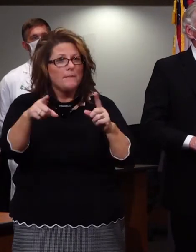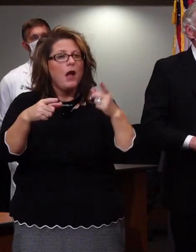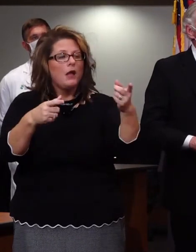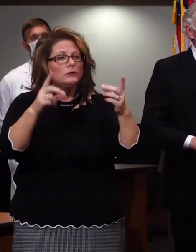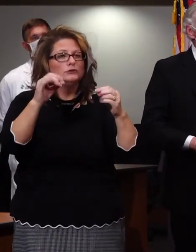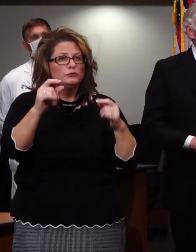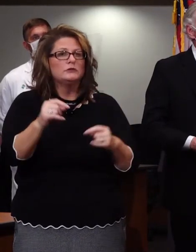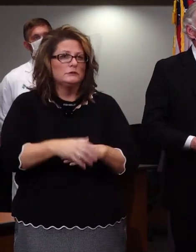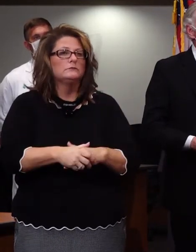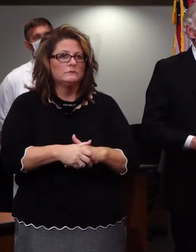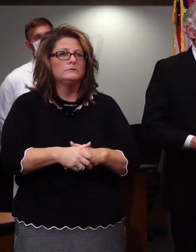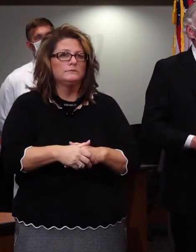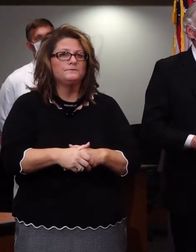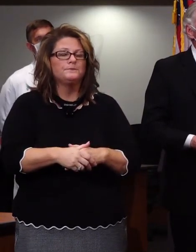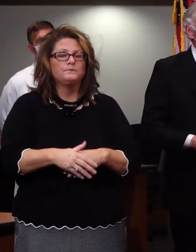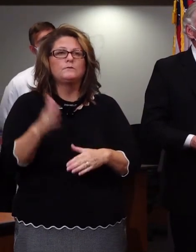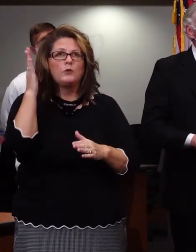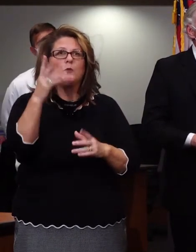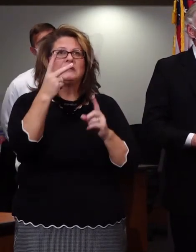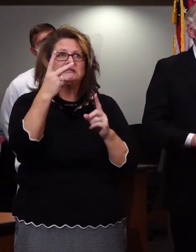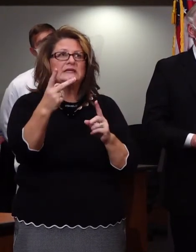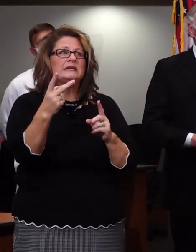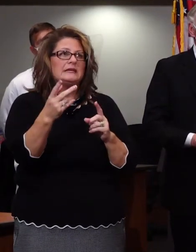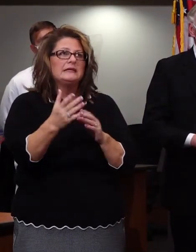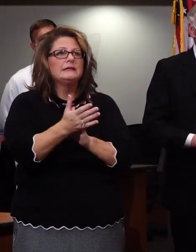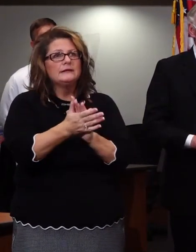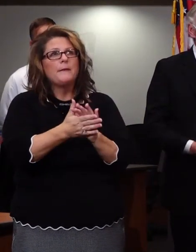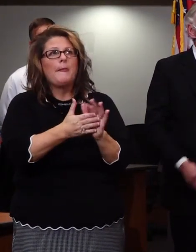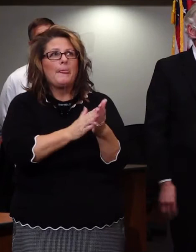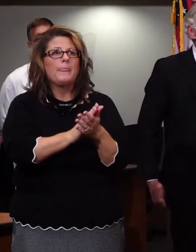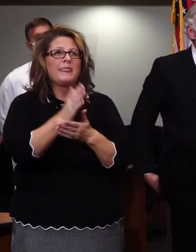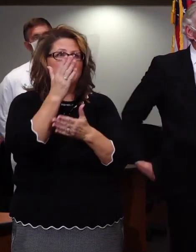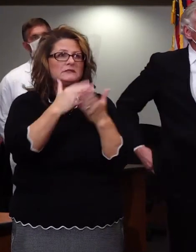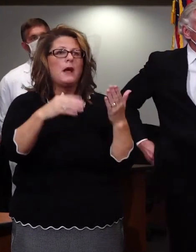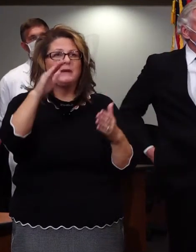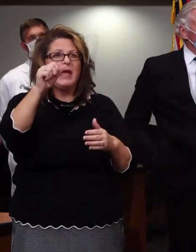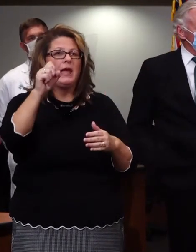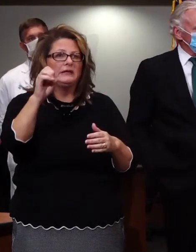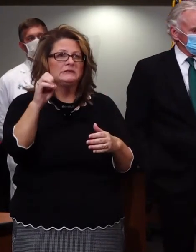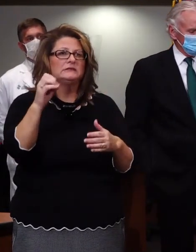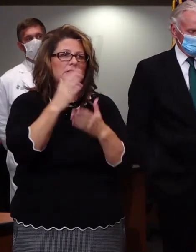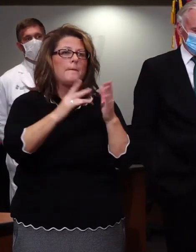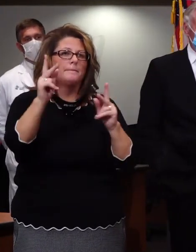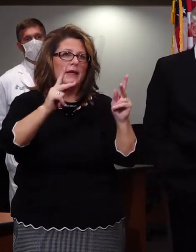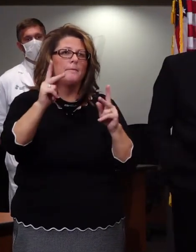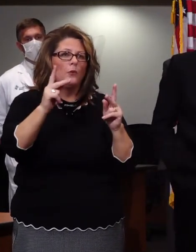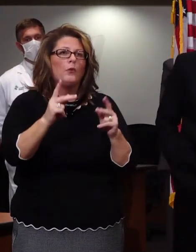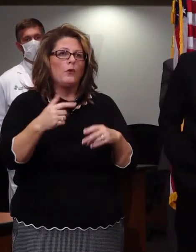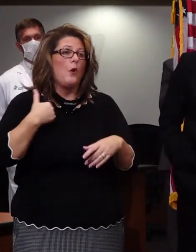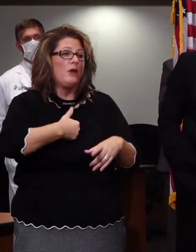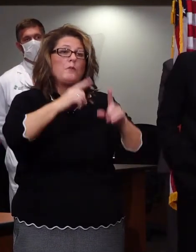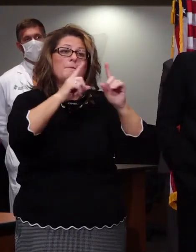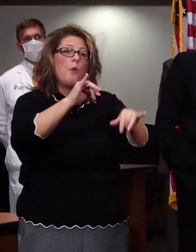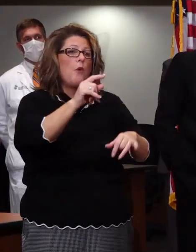We will continue to see some cases. Again, we report cases that, and the report comes out